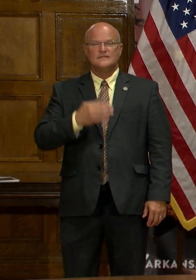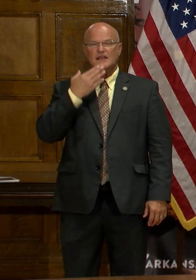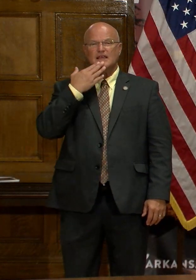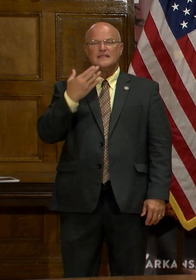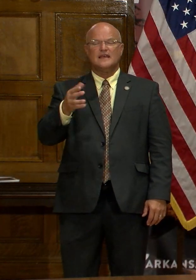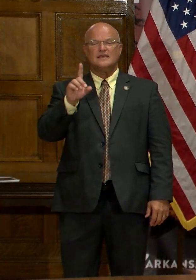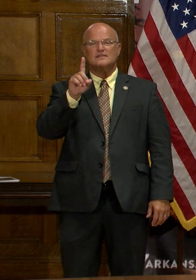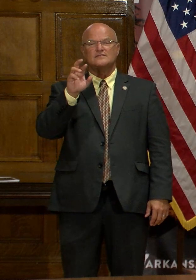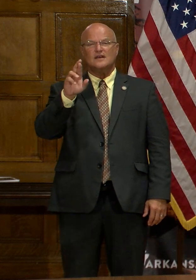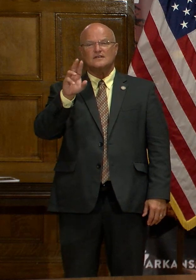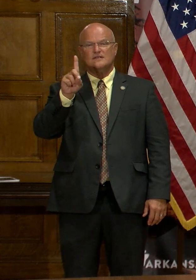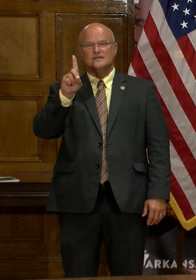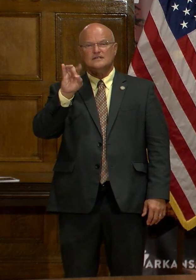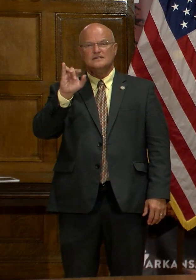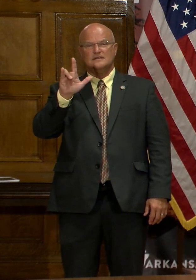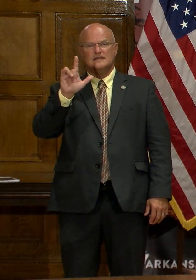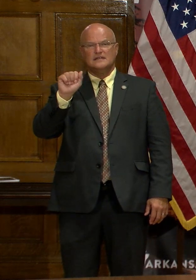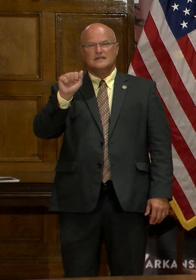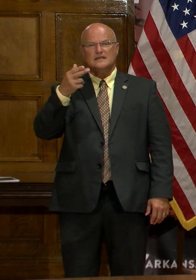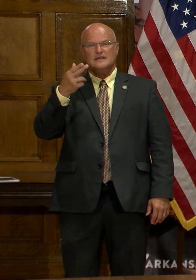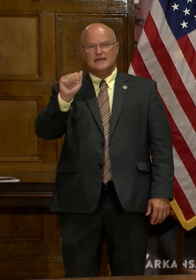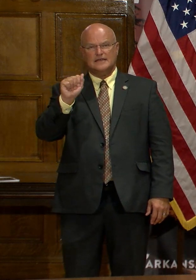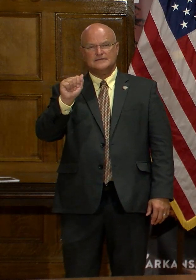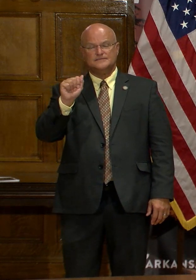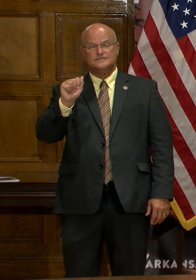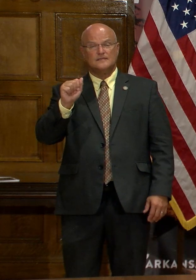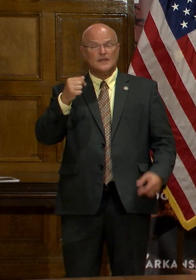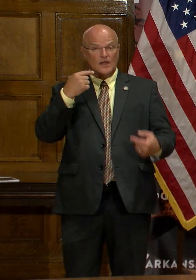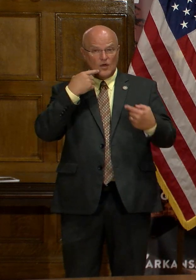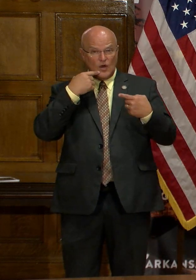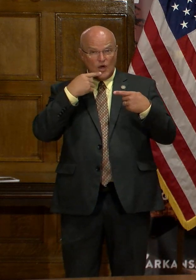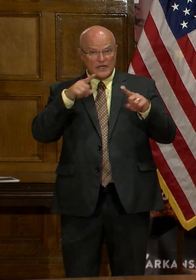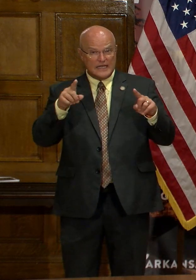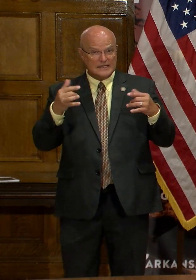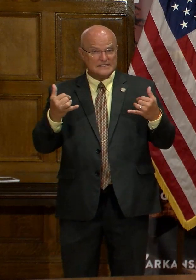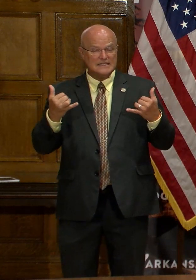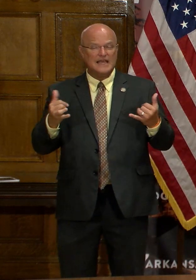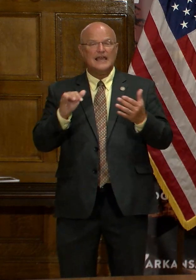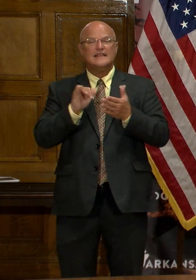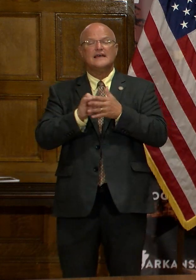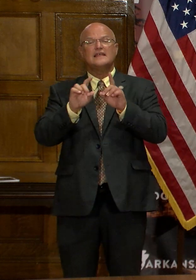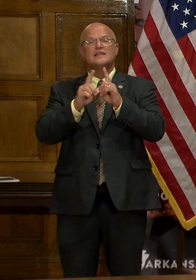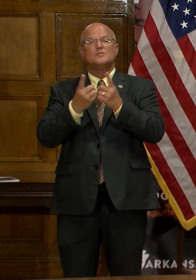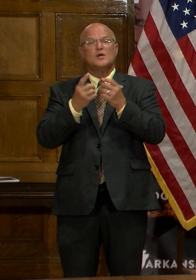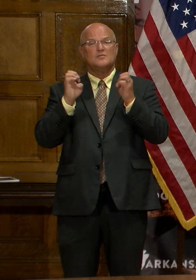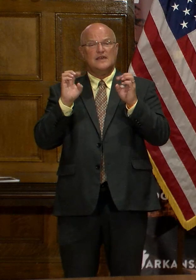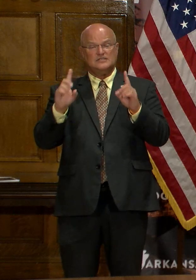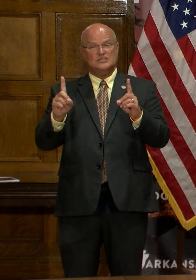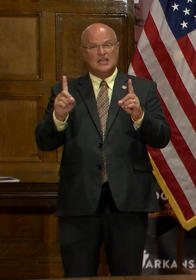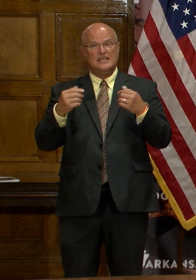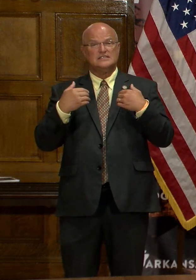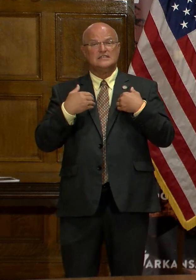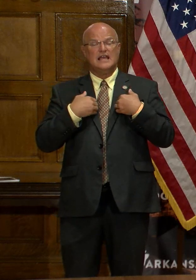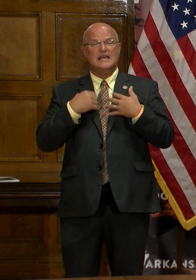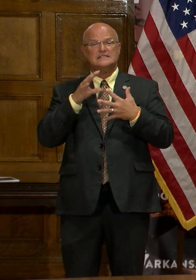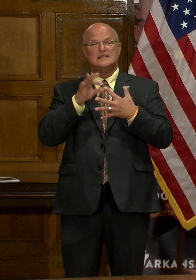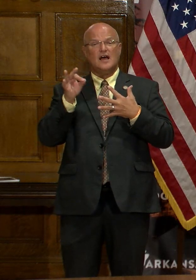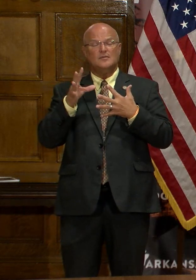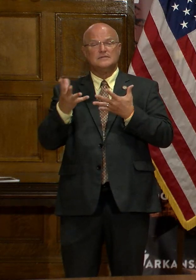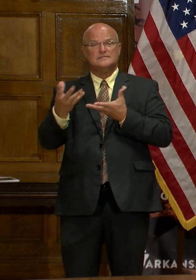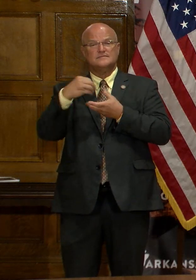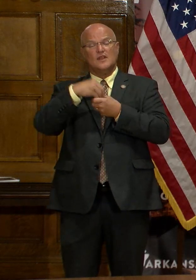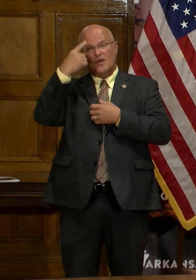Thank you, Dr. Delahaye, and I'm pleased to announce today that the Department of Education has opted